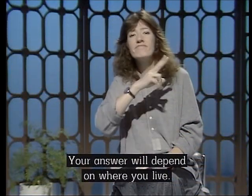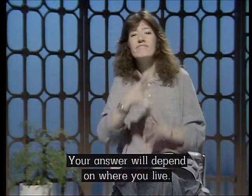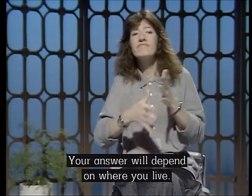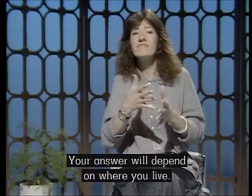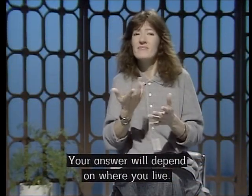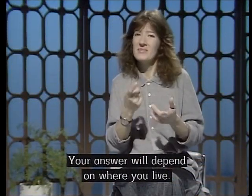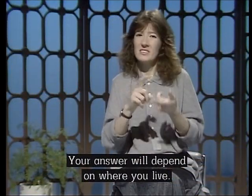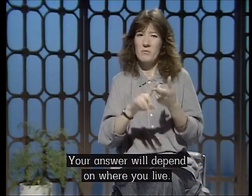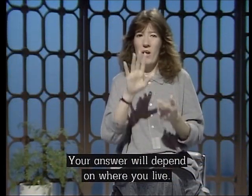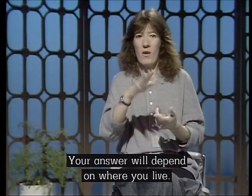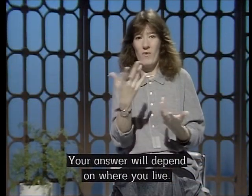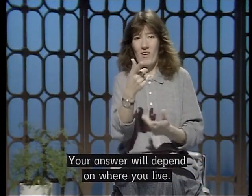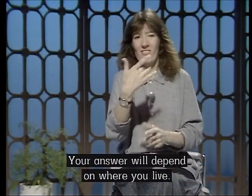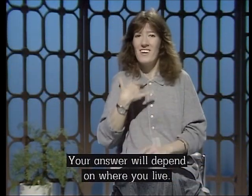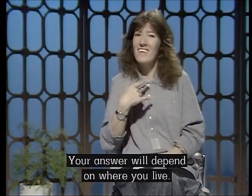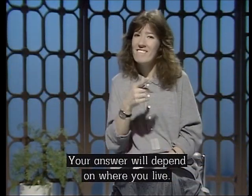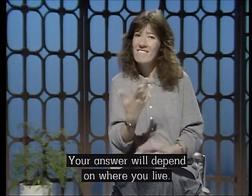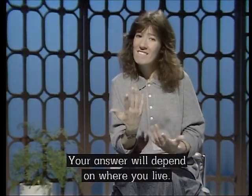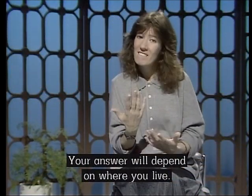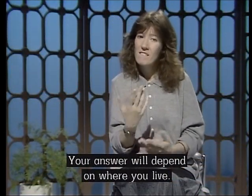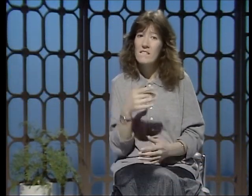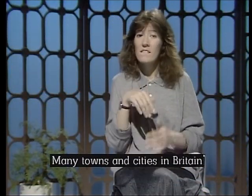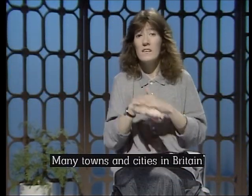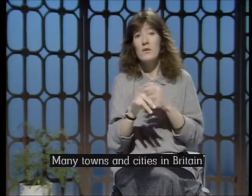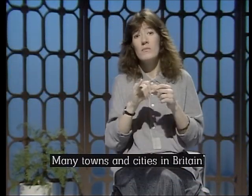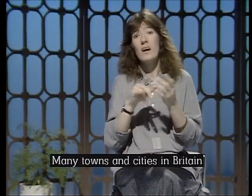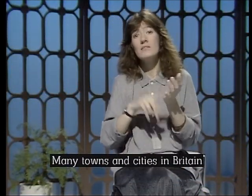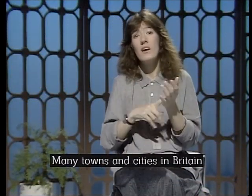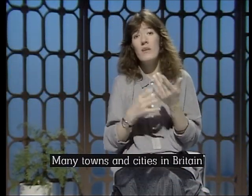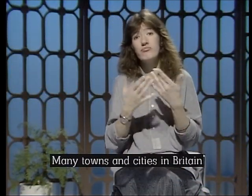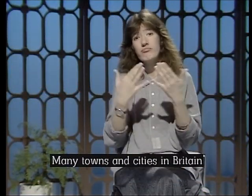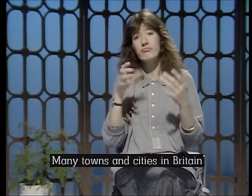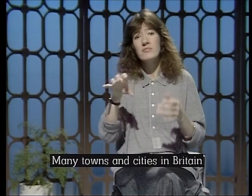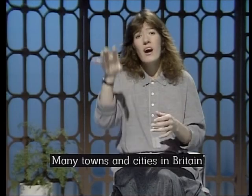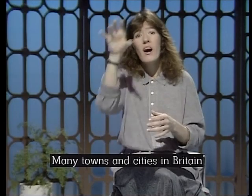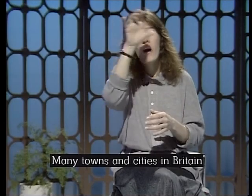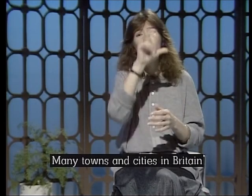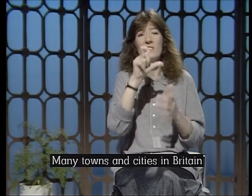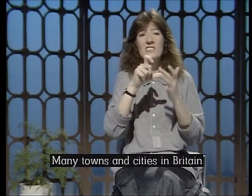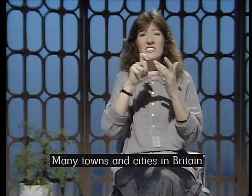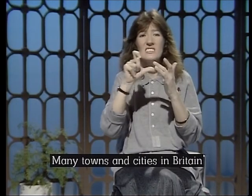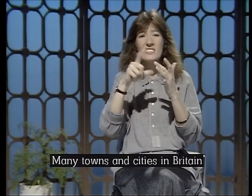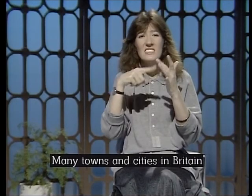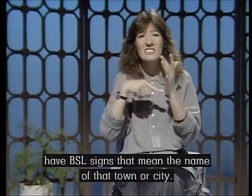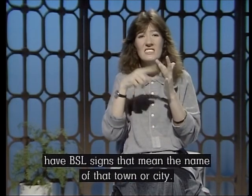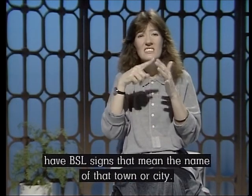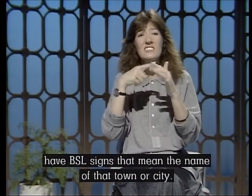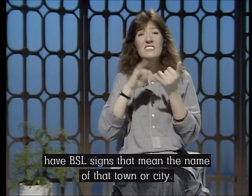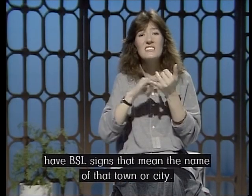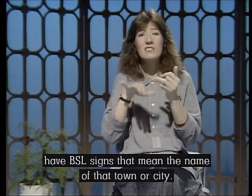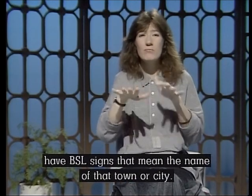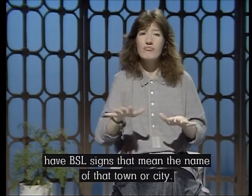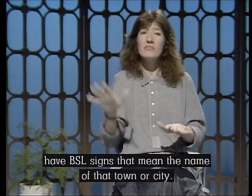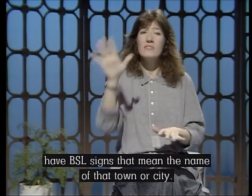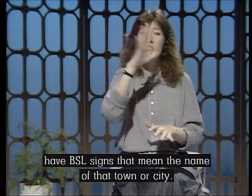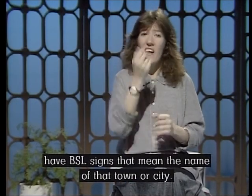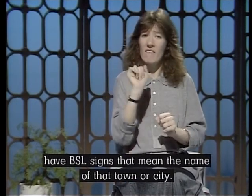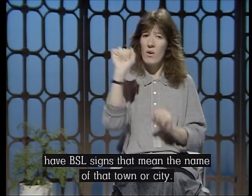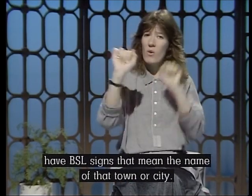Your answer will depend on where you live. Many towns and cities in Britain have BSL signs that mean the name of